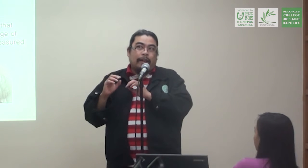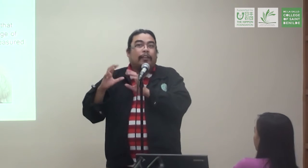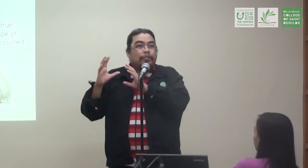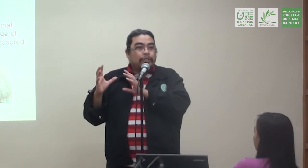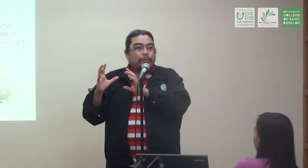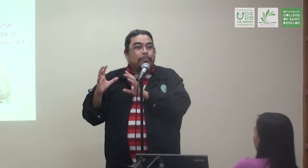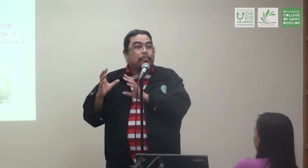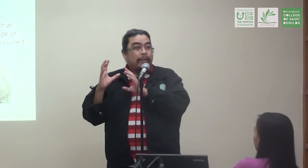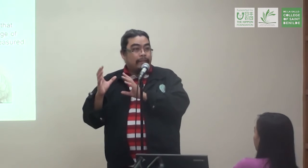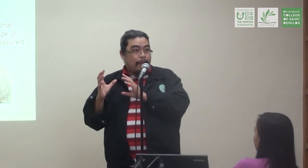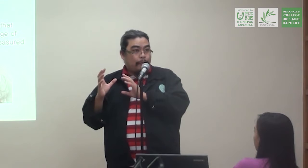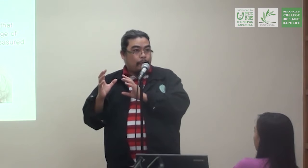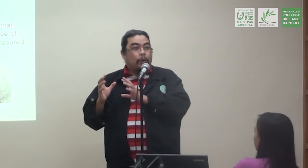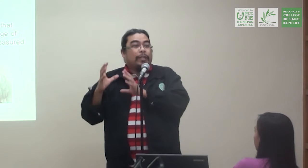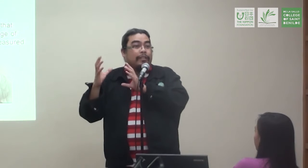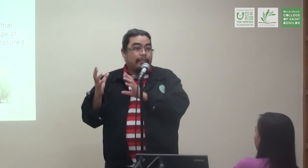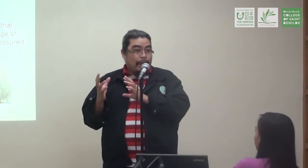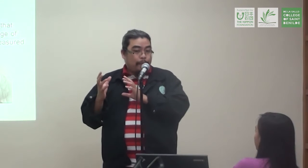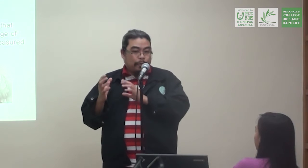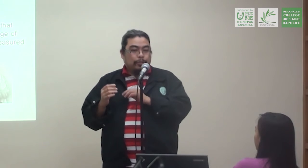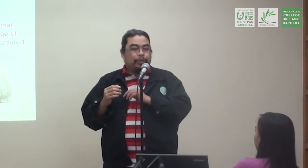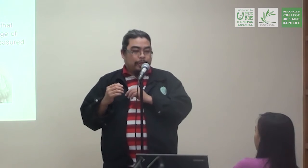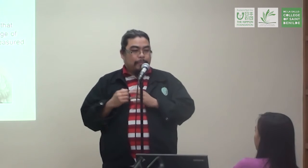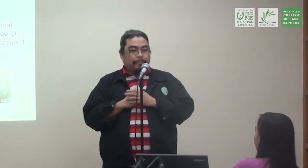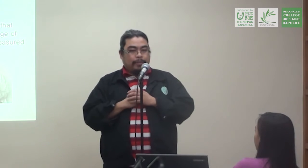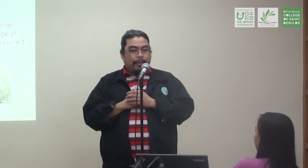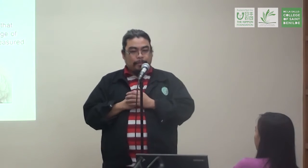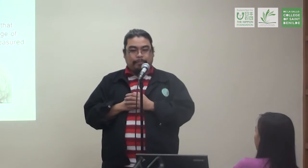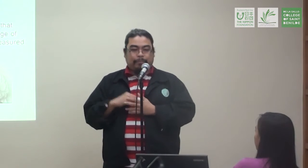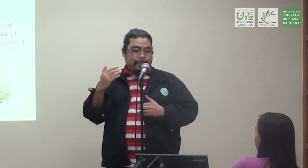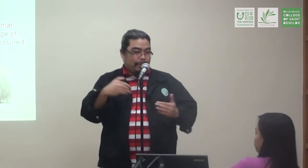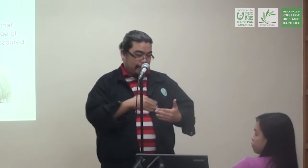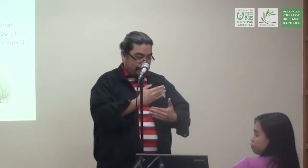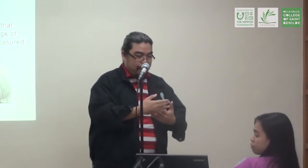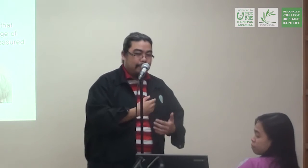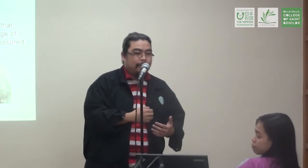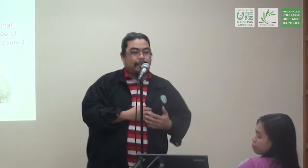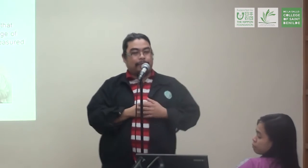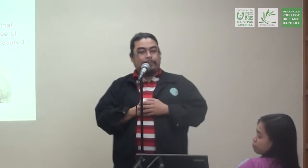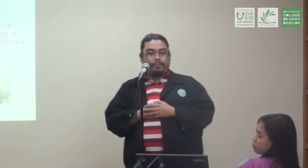readily understood by deaf or within the deaf culture. Okay?